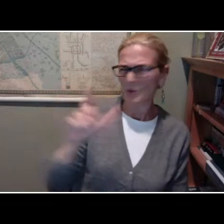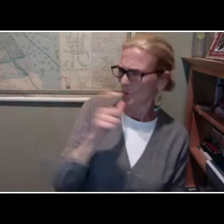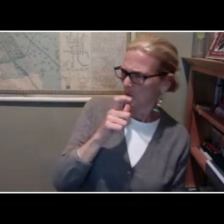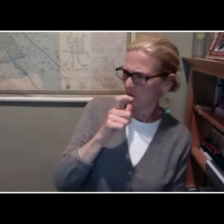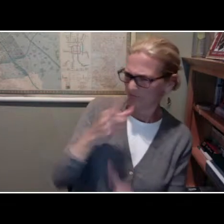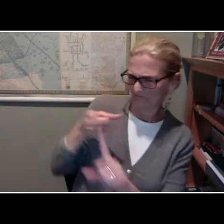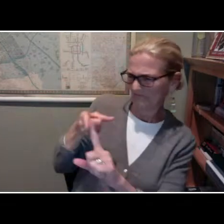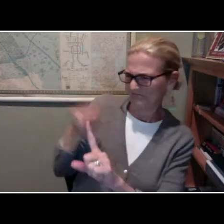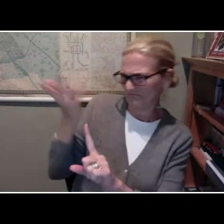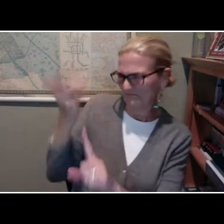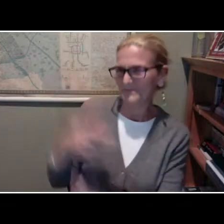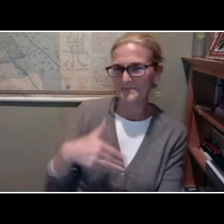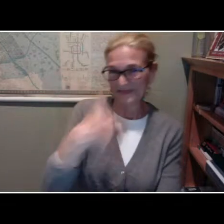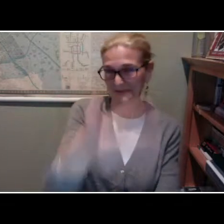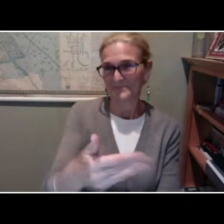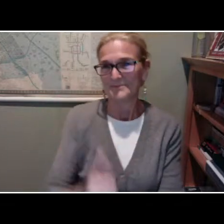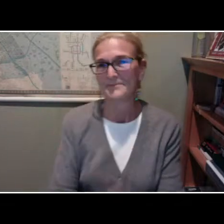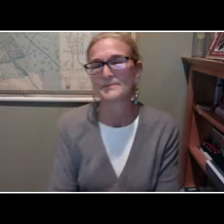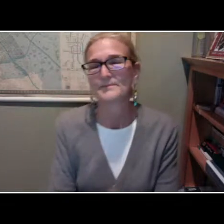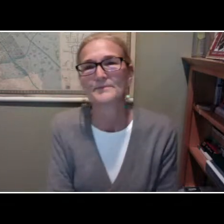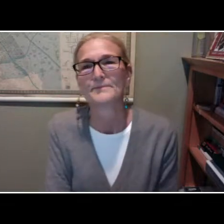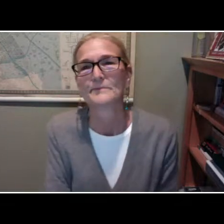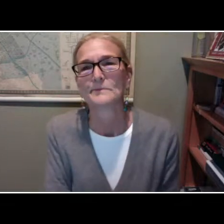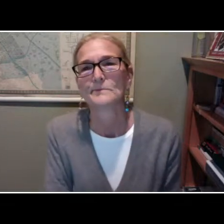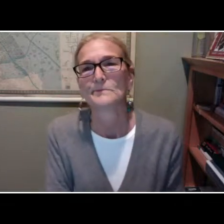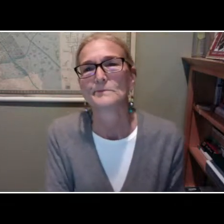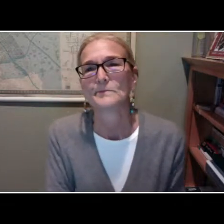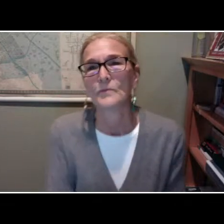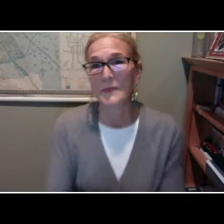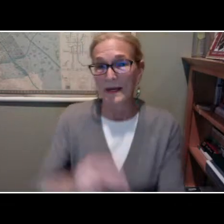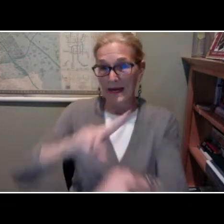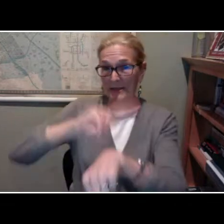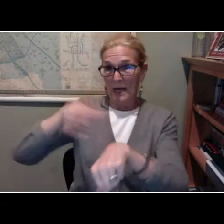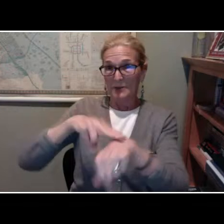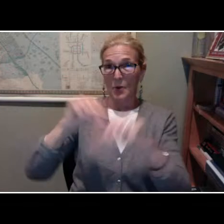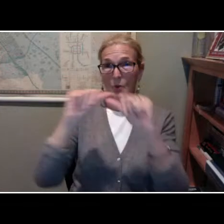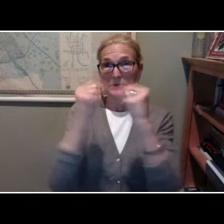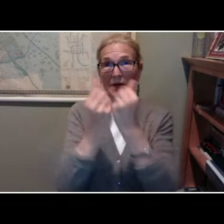So first, let's start by addressing who is NAEYC.